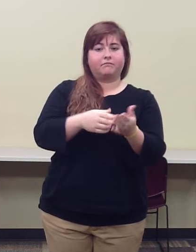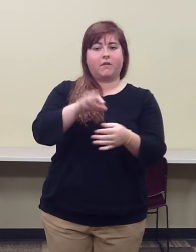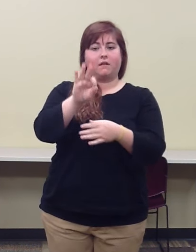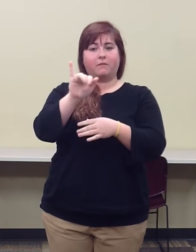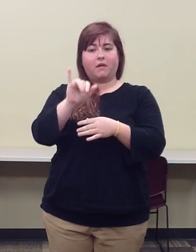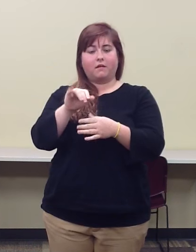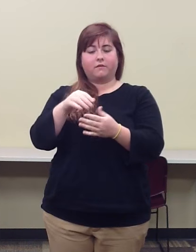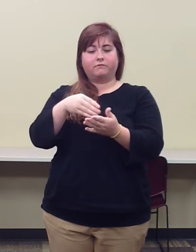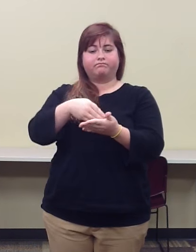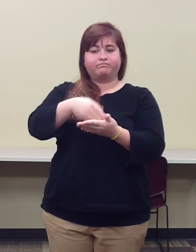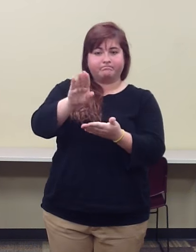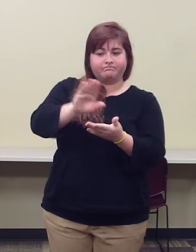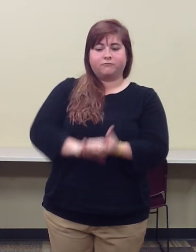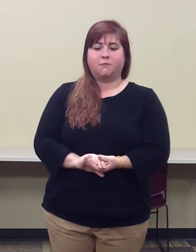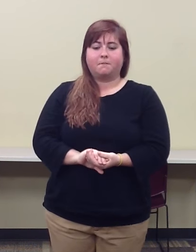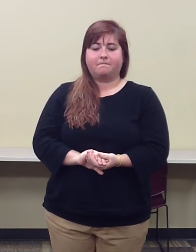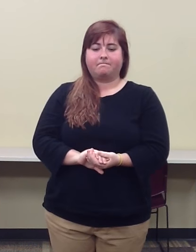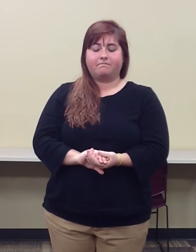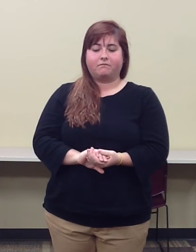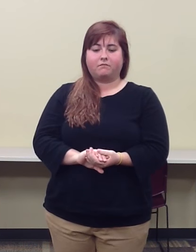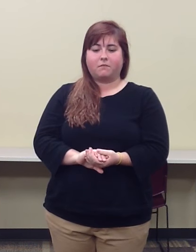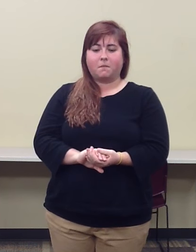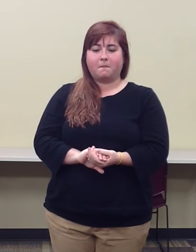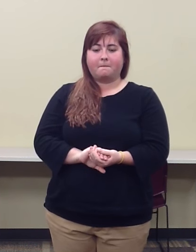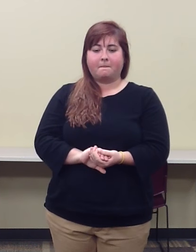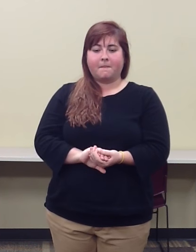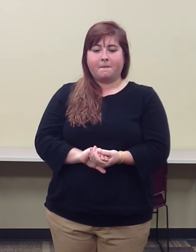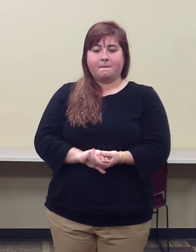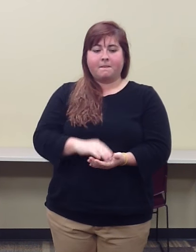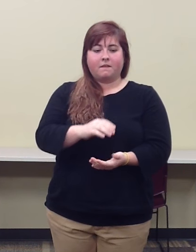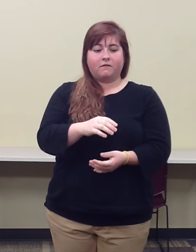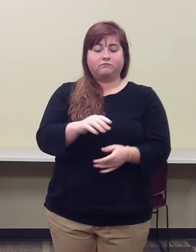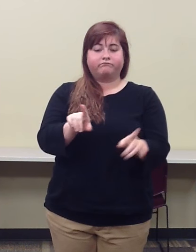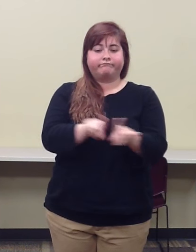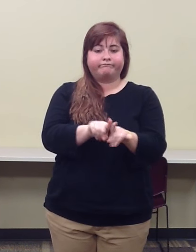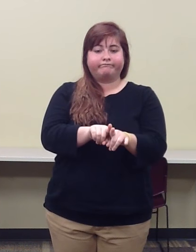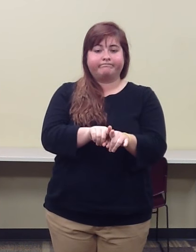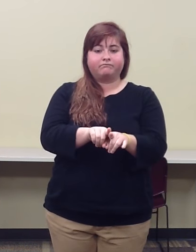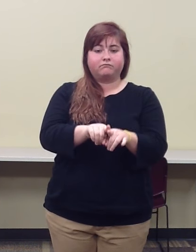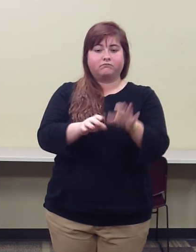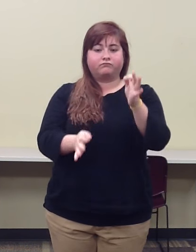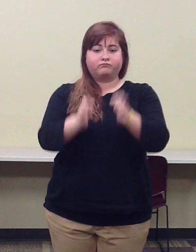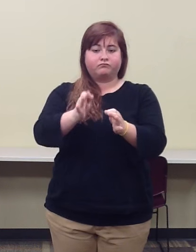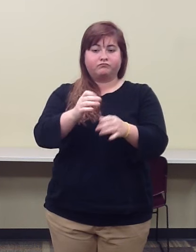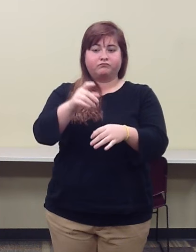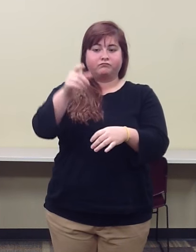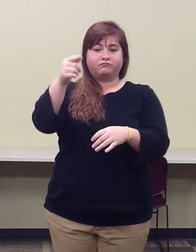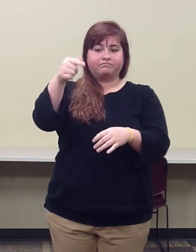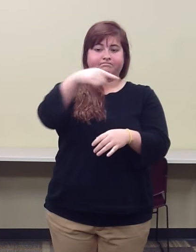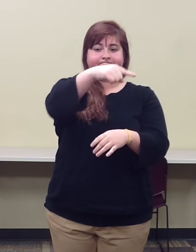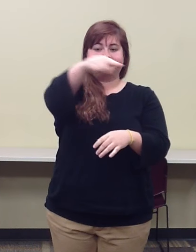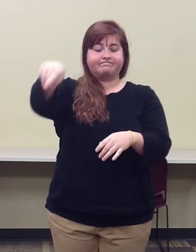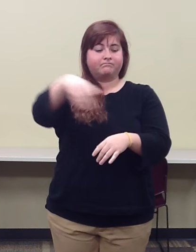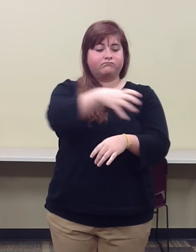Subsequently to that, the individual is brought before the court for what is called the initial appearance. At